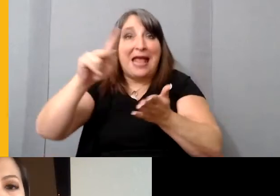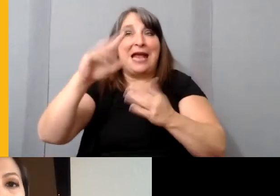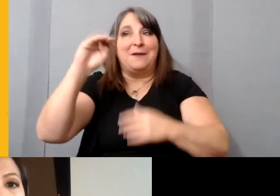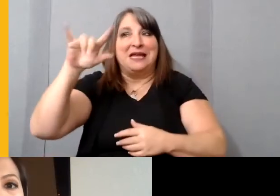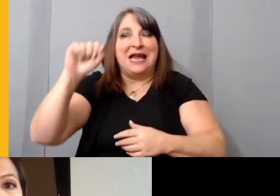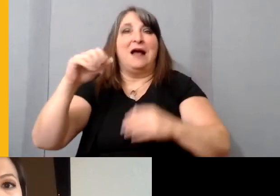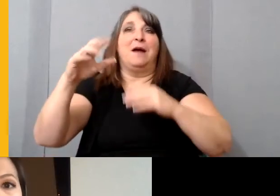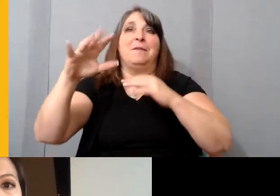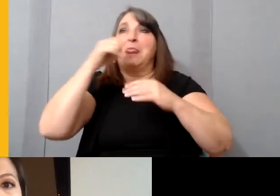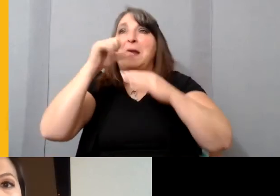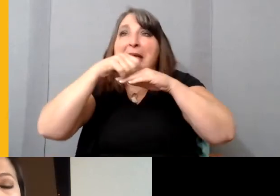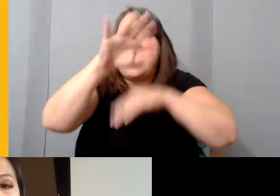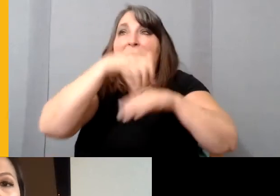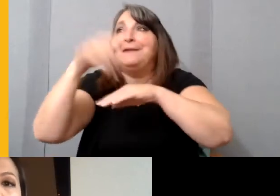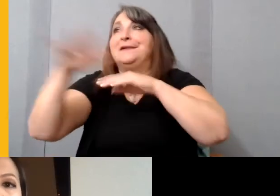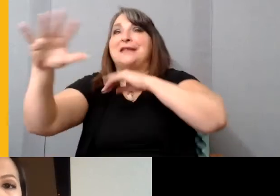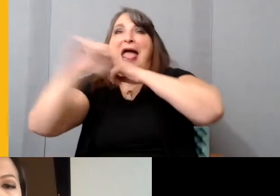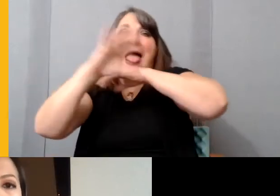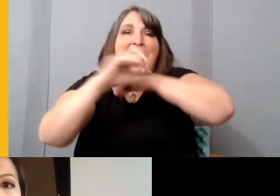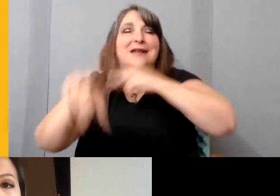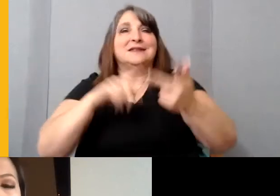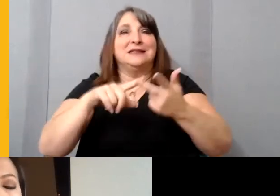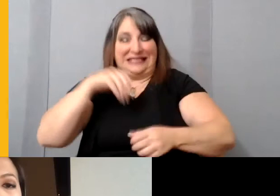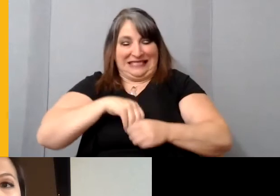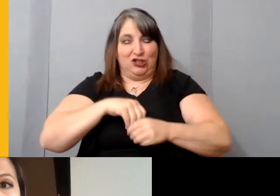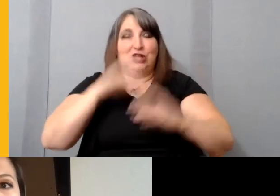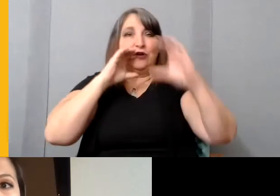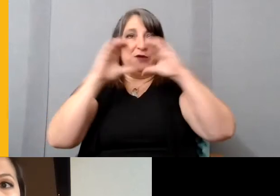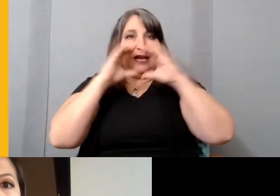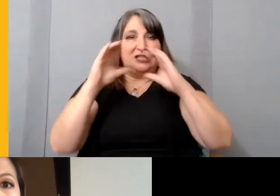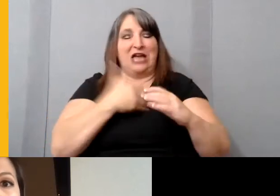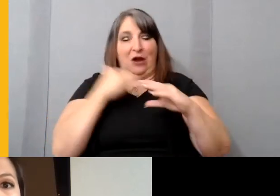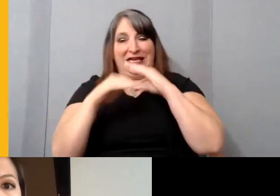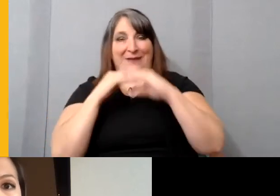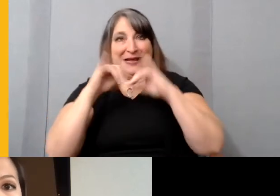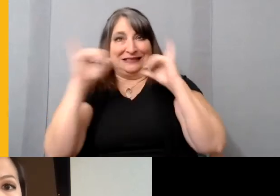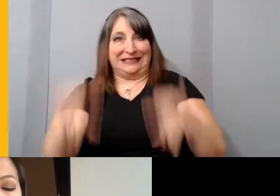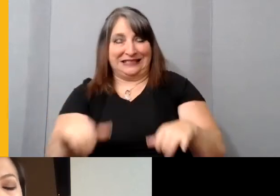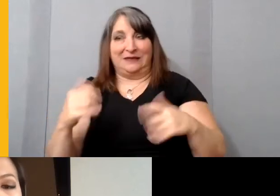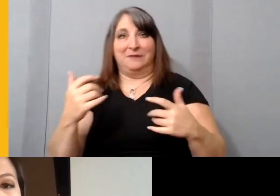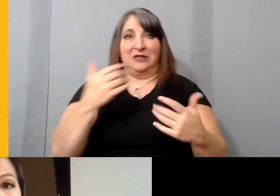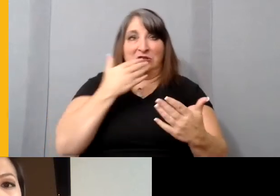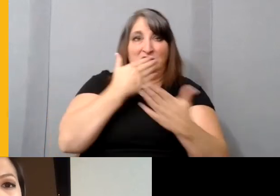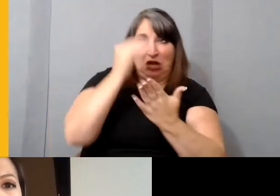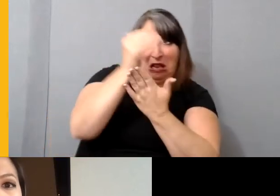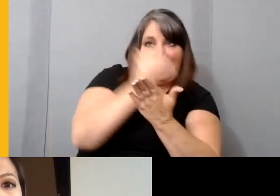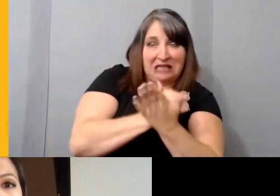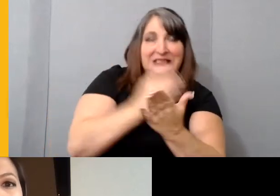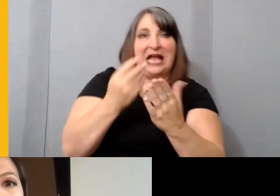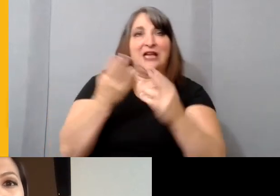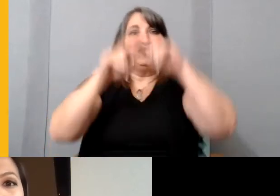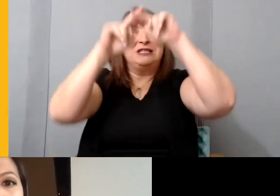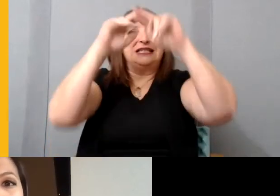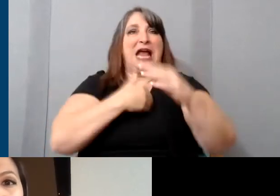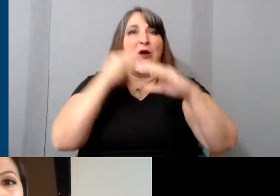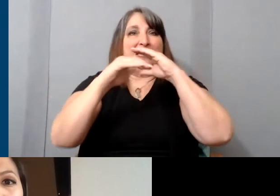paid digital ads. And the third was our internal communications, looking at our email system, reviewing the health of our email list, and growing our email list. Next